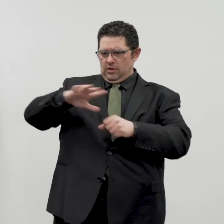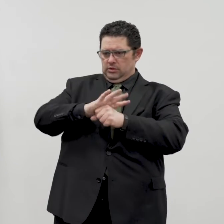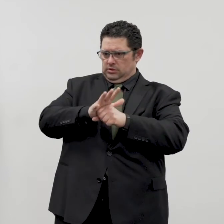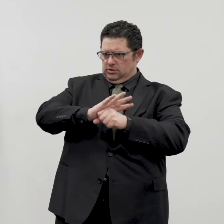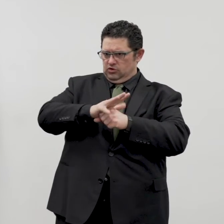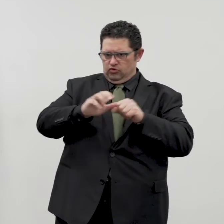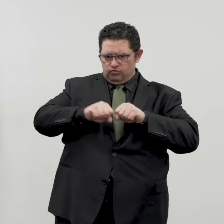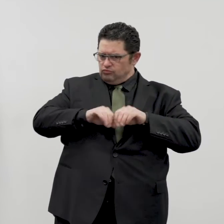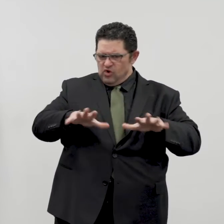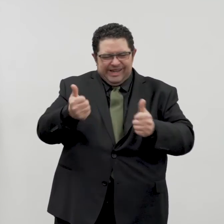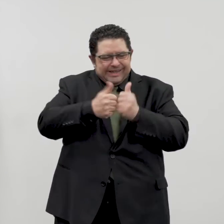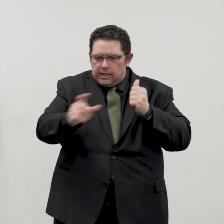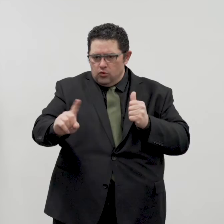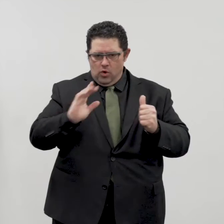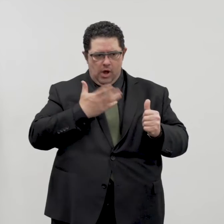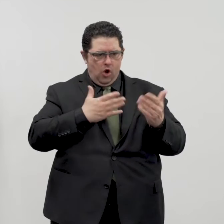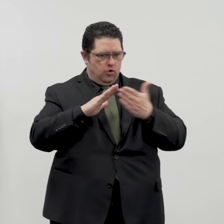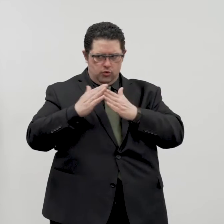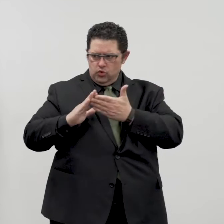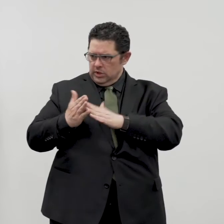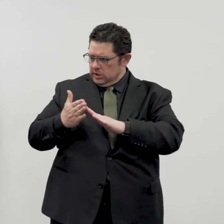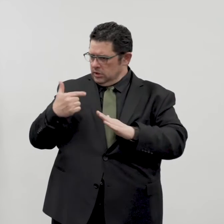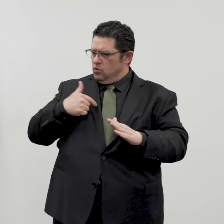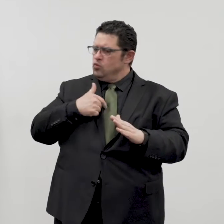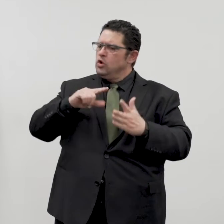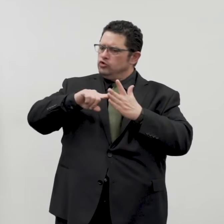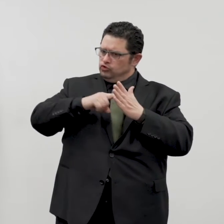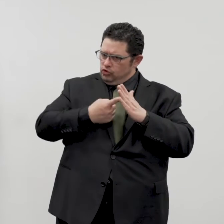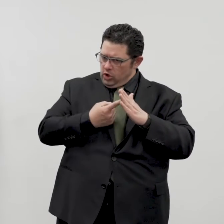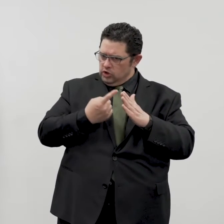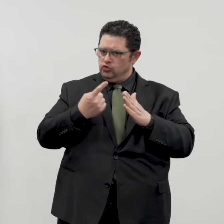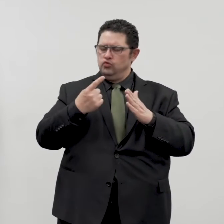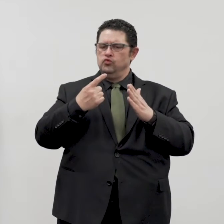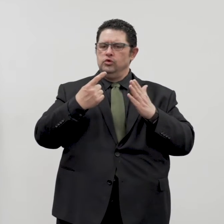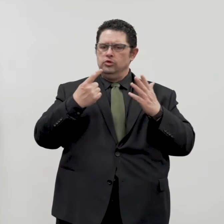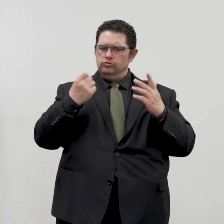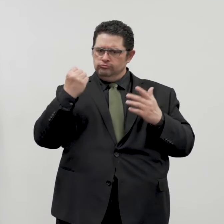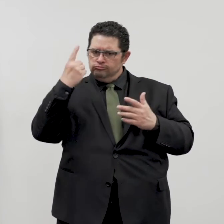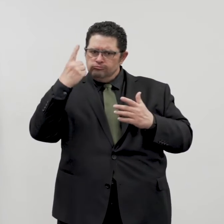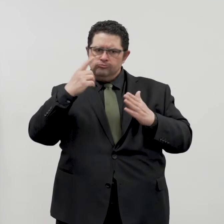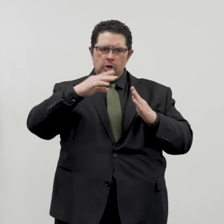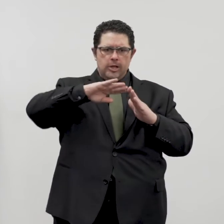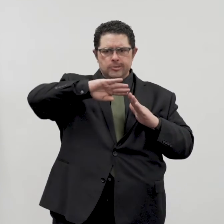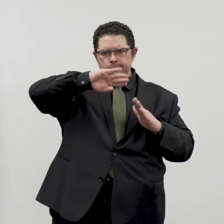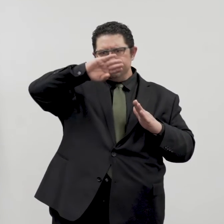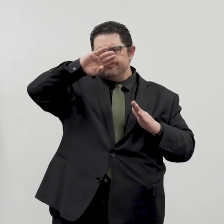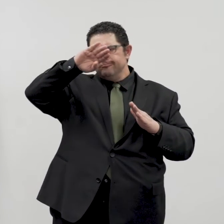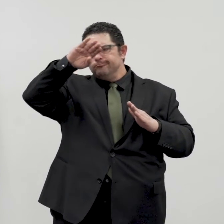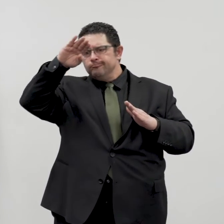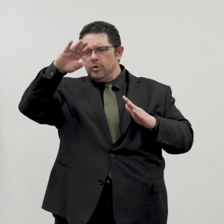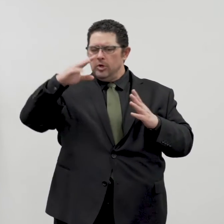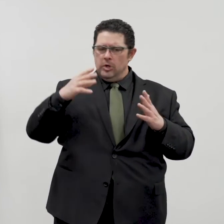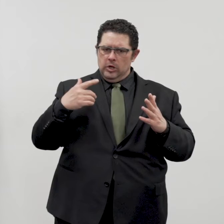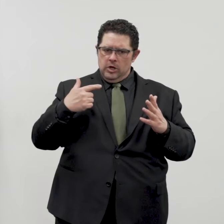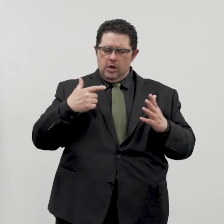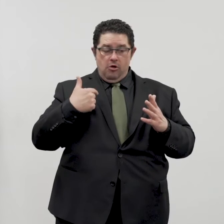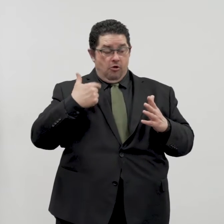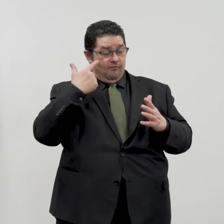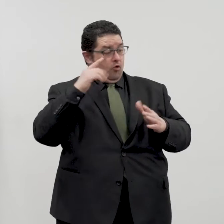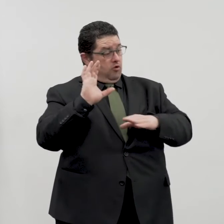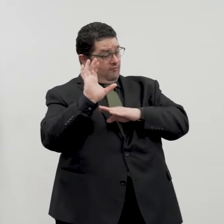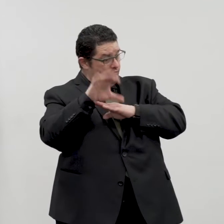spread anywhere in our community, because we are starting to get our hands around it and we are trending in the right direction. As far as enforcement